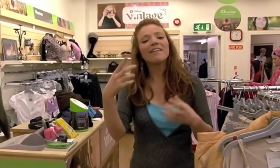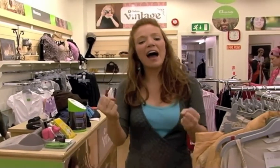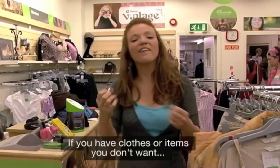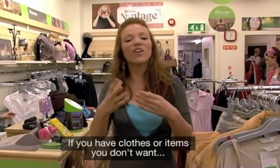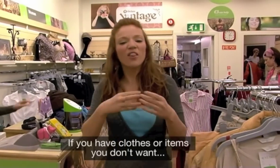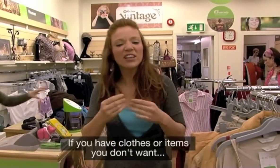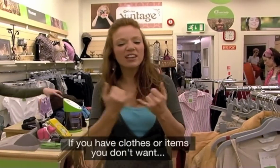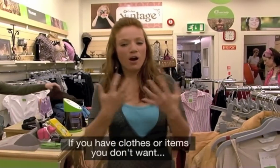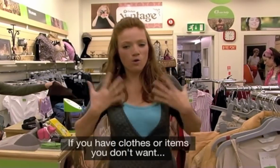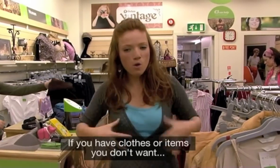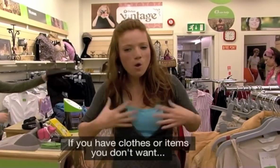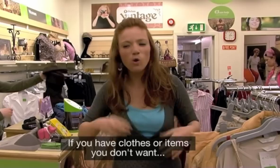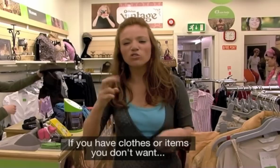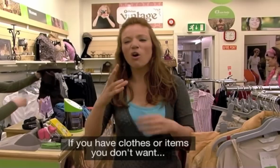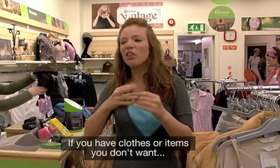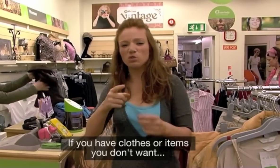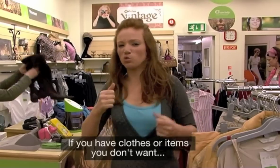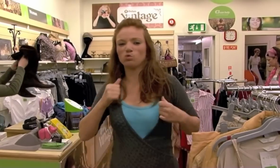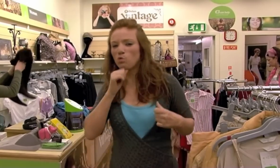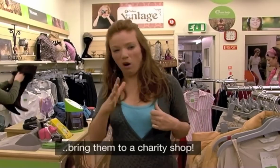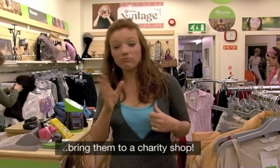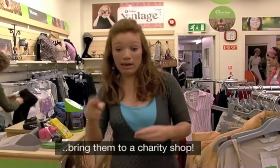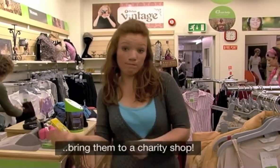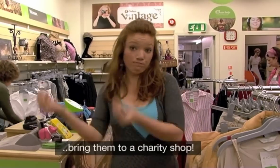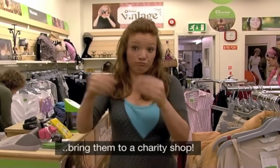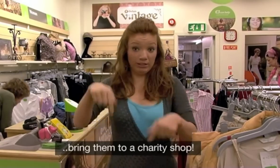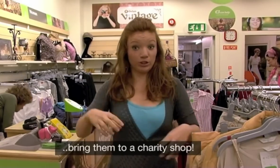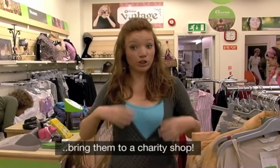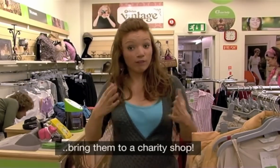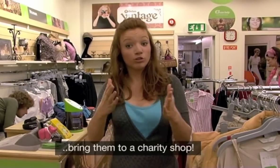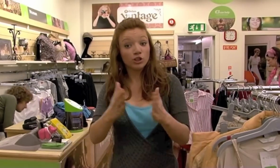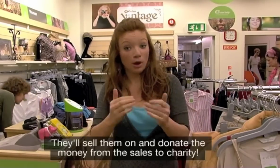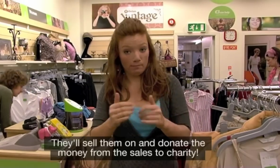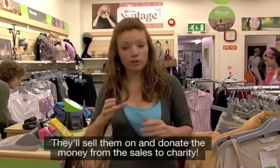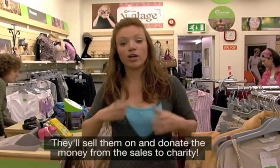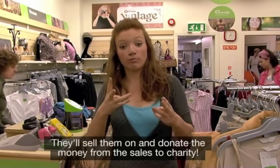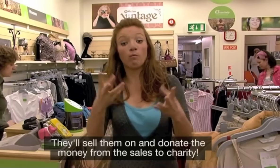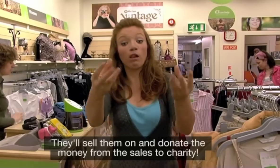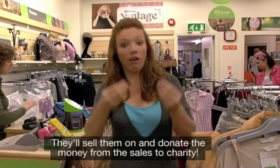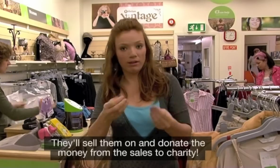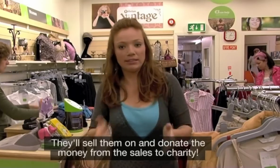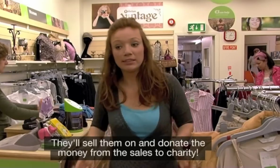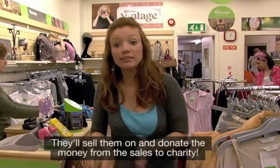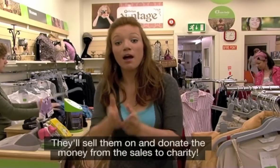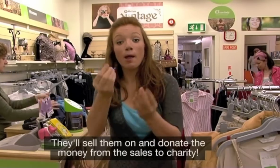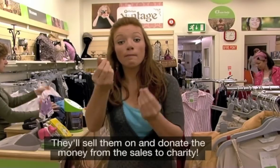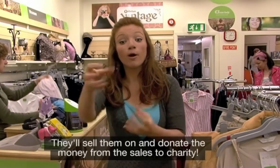If you have clothes or items you don't want, bring them to a charity shop. They'll sell them on to others and donate the money from the sales to